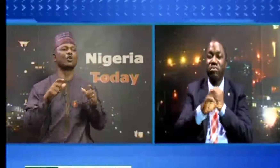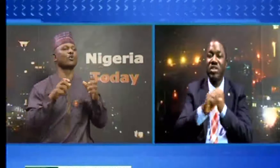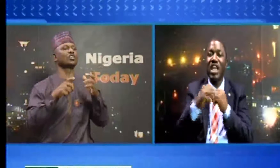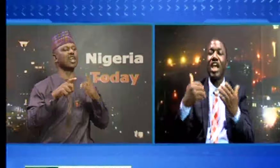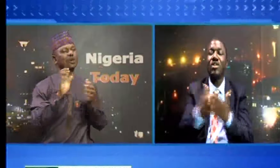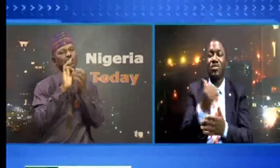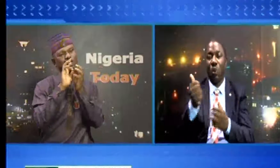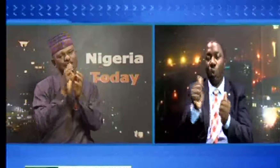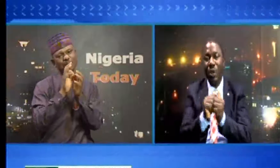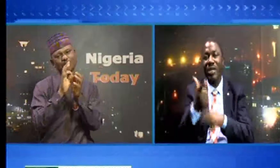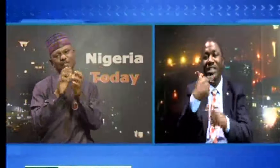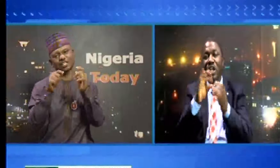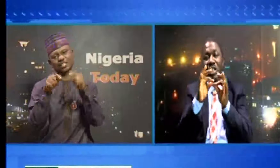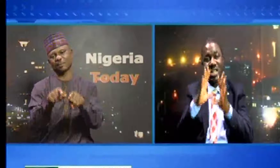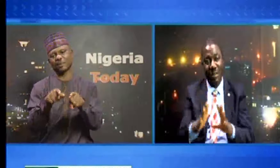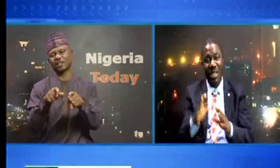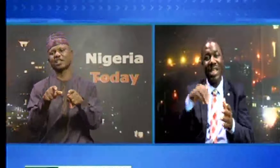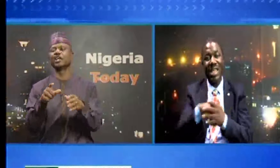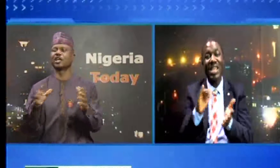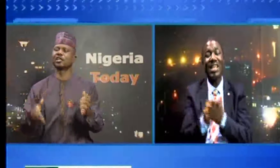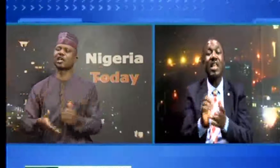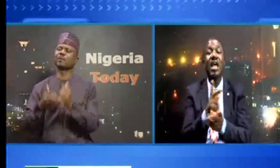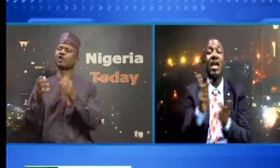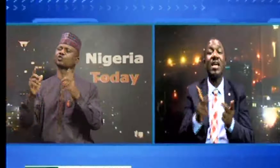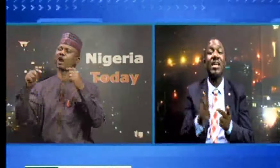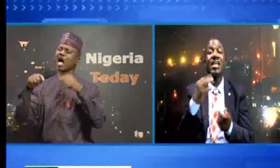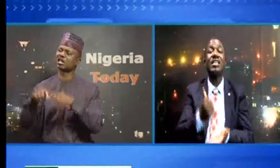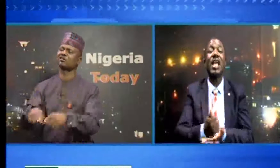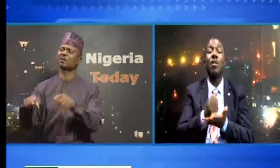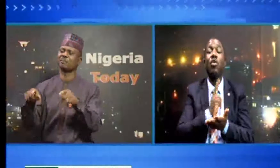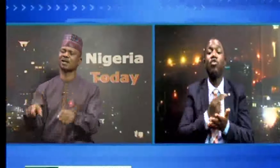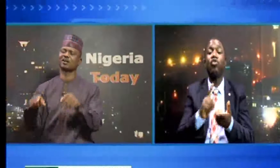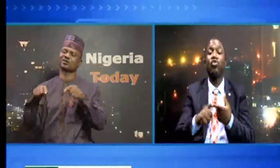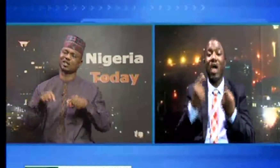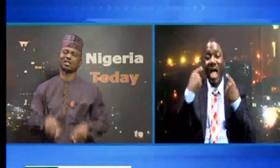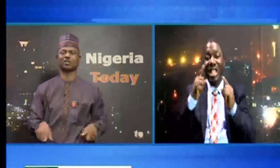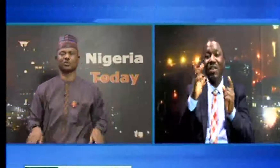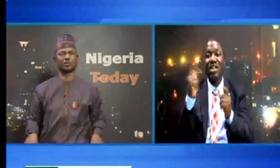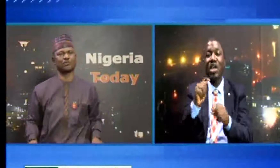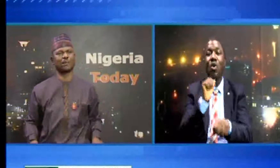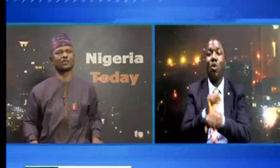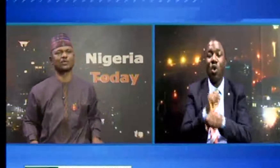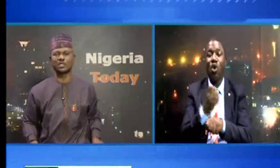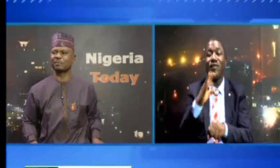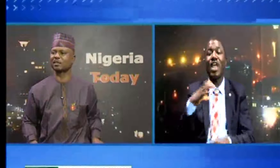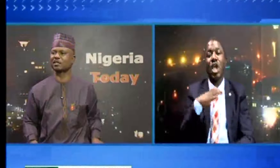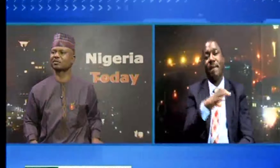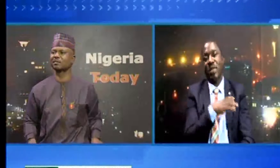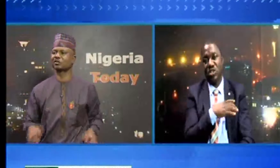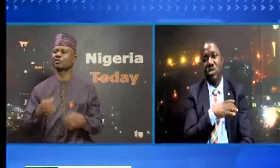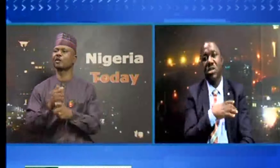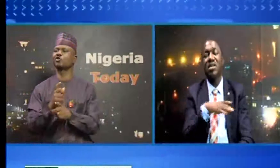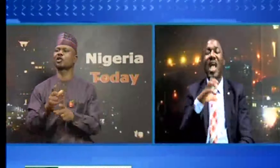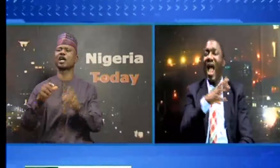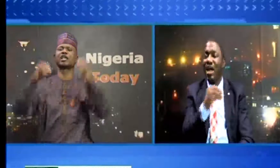news with sign language interpreters in the place. He is helping us to achieve the mandate of the National Commission for Persons with Disabilities